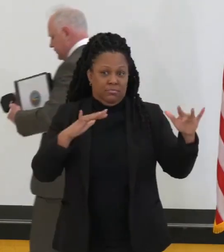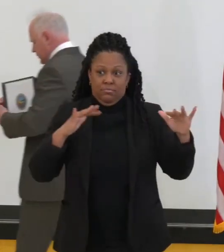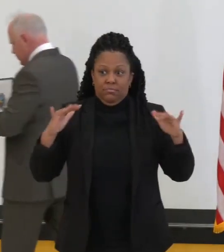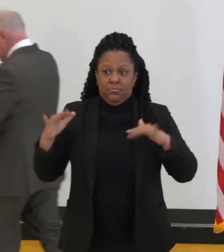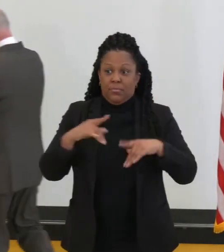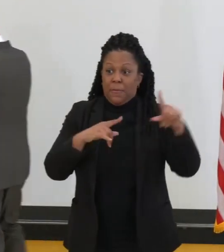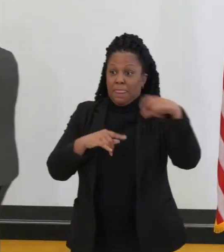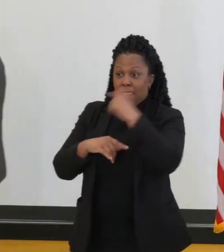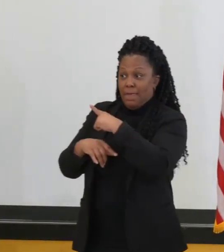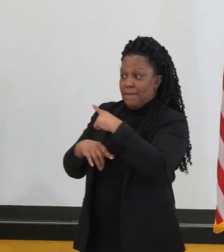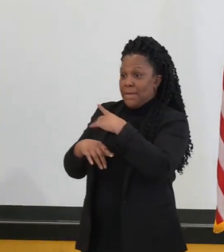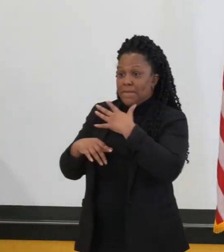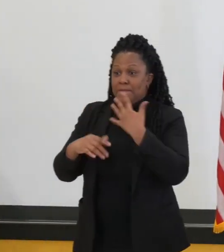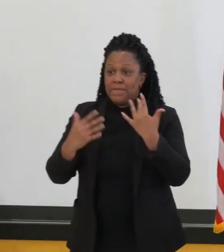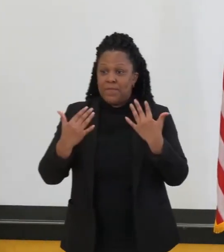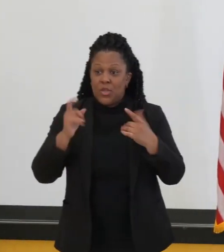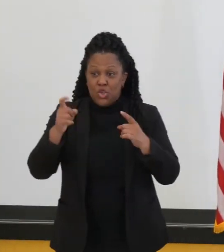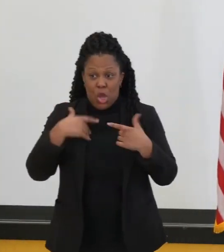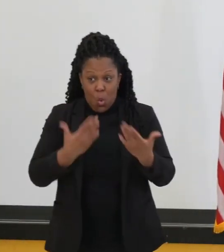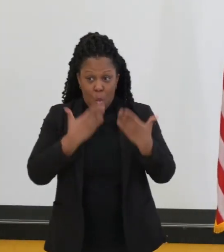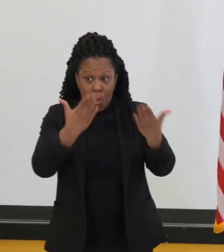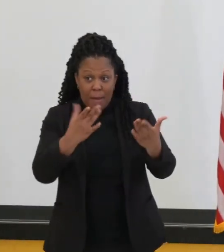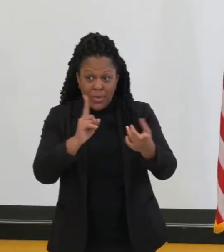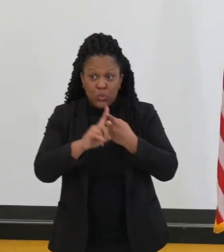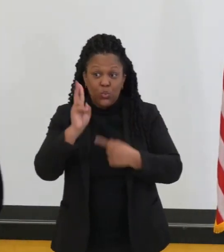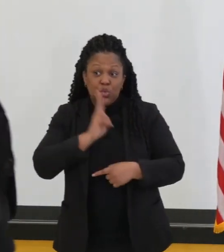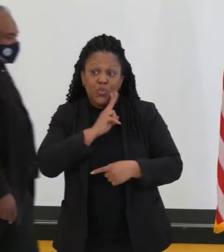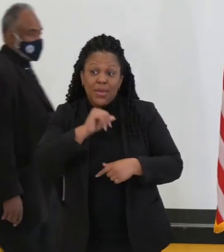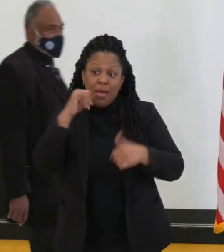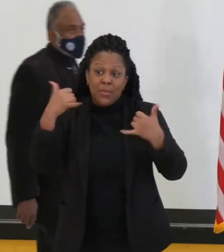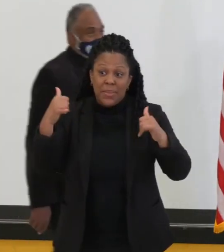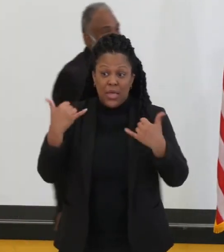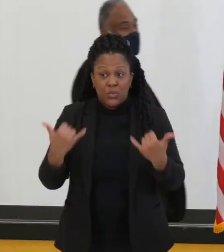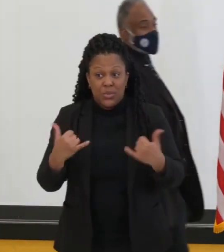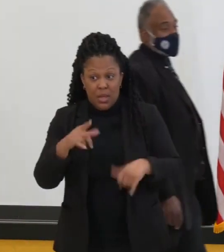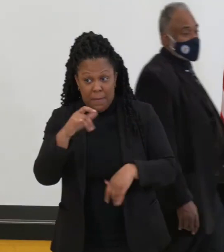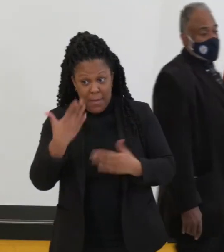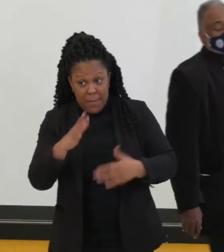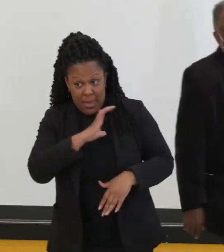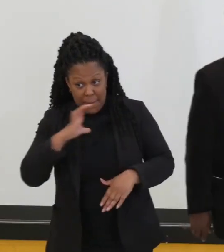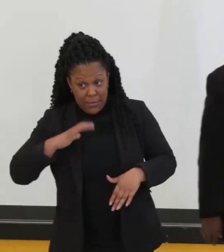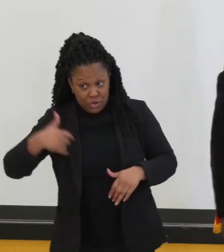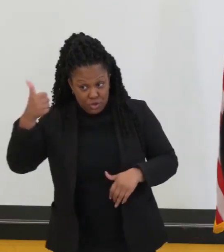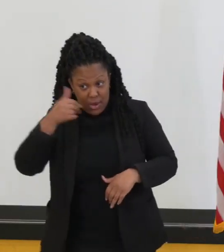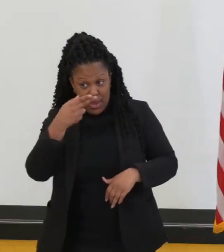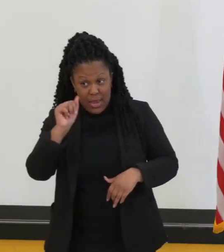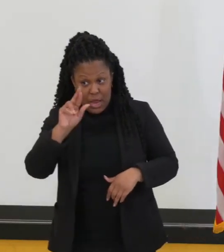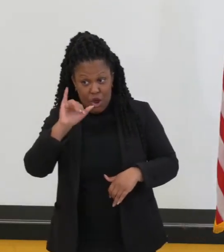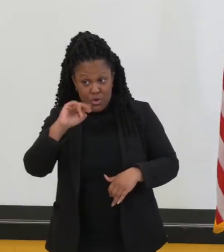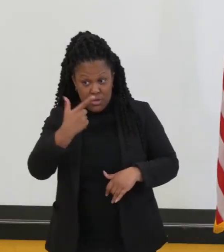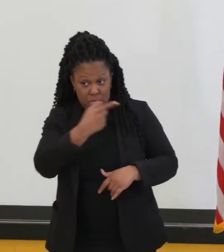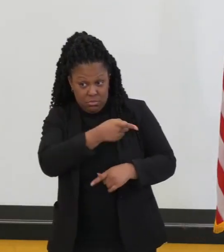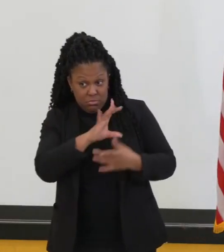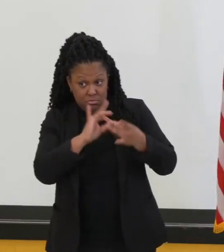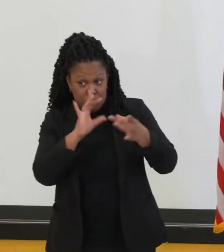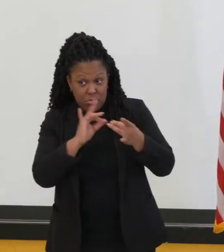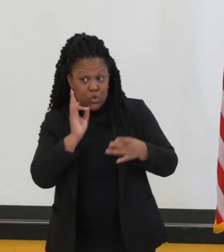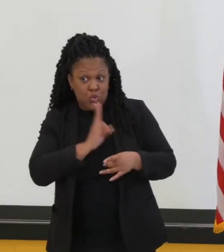Governor, did you recommend to the Twins that they not play today? Commissioner Harrington, maybe you can answer that. You want that, John? Sure.